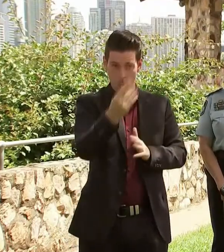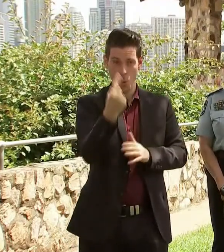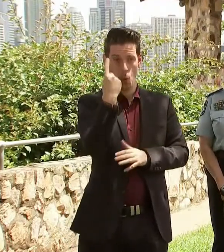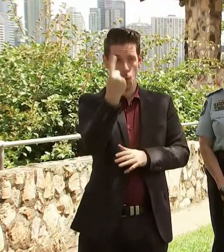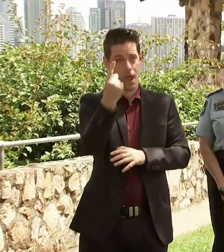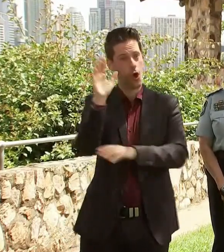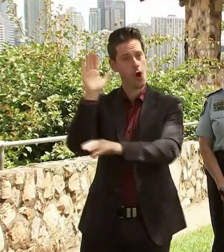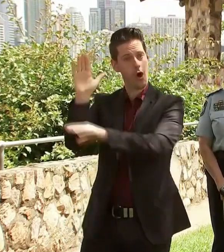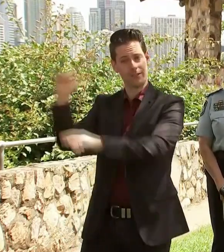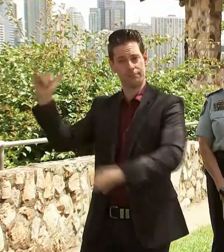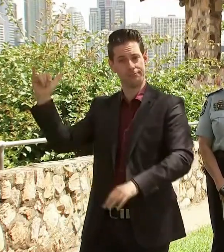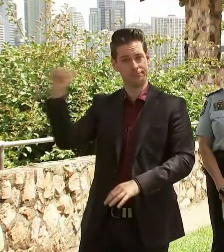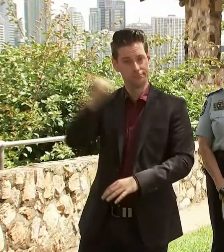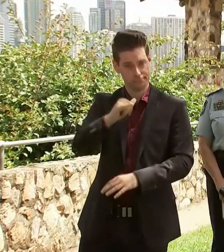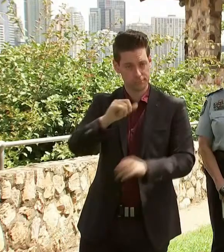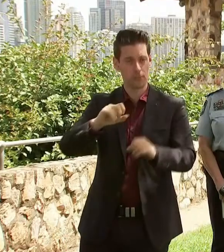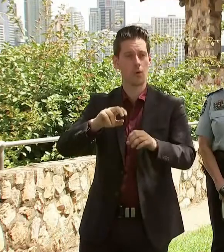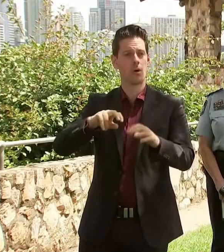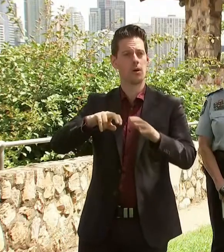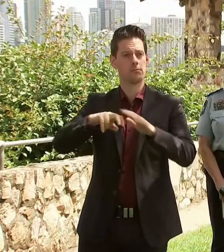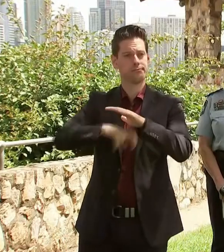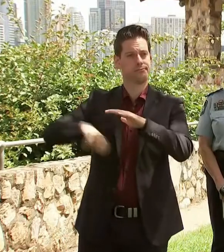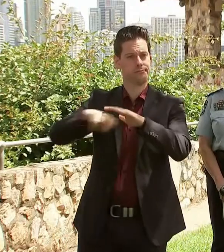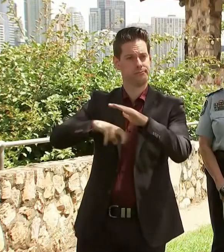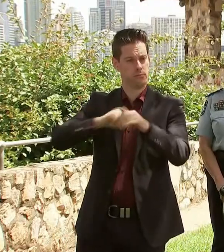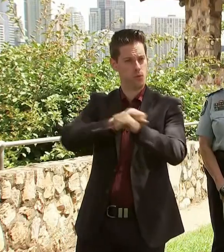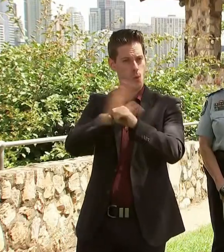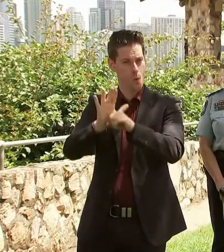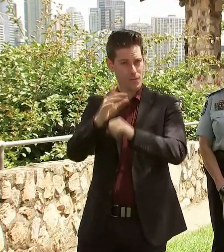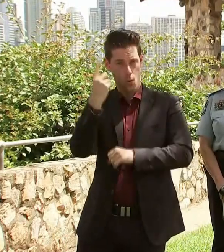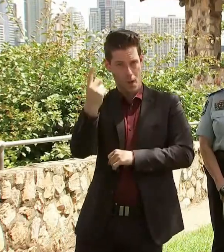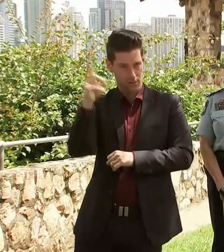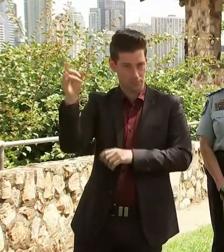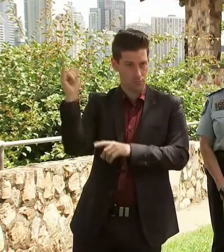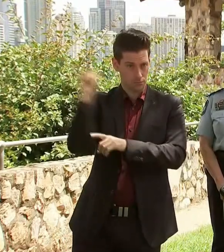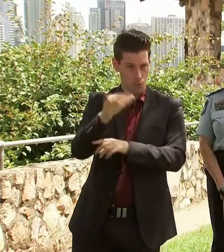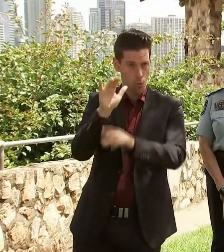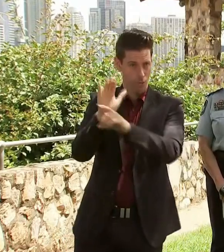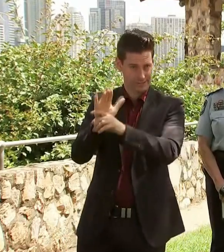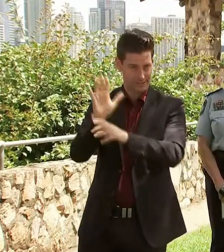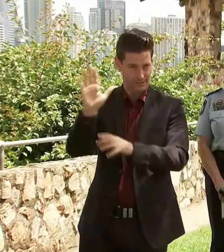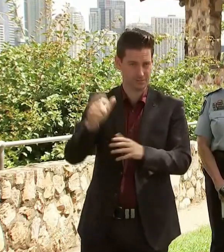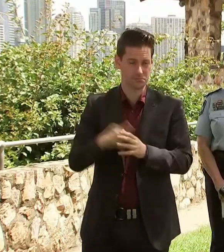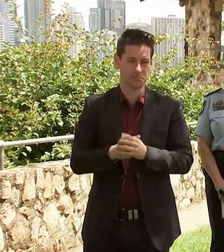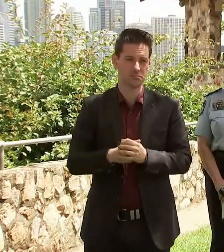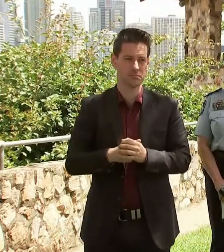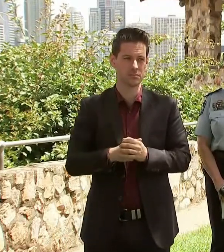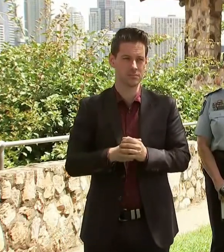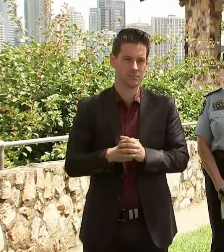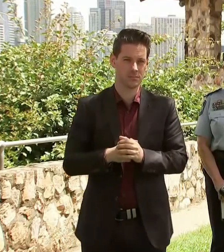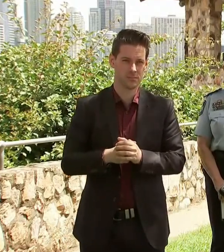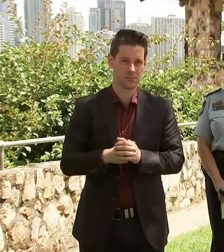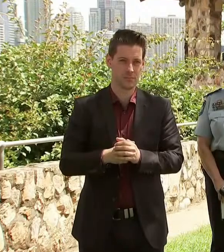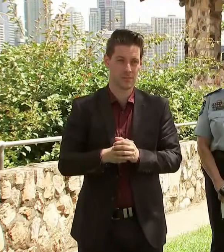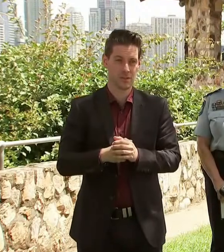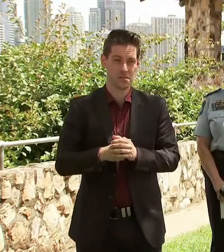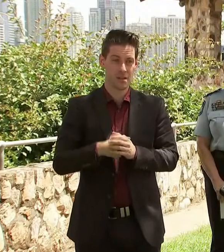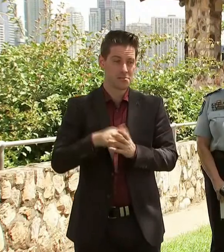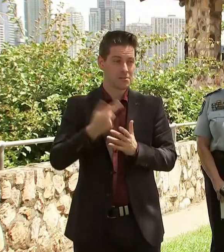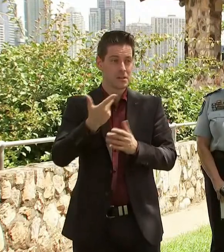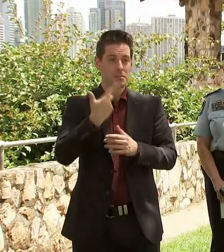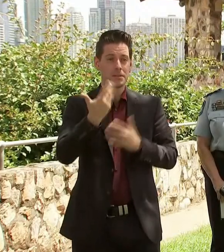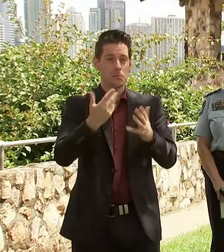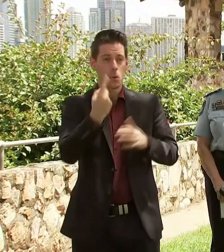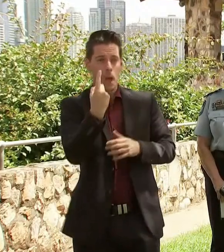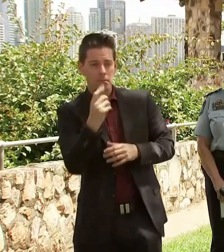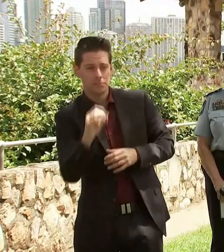overseas acquired case in Queensland today, which is very good news. But of course, these days won't last.